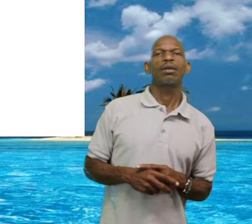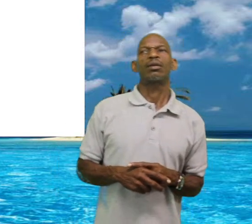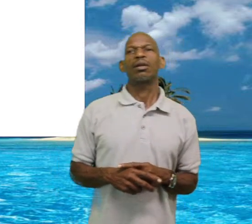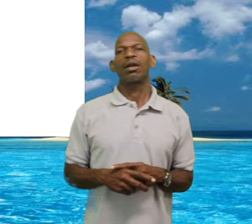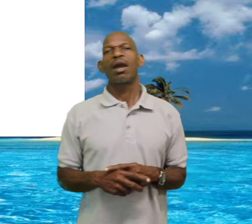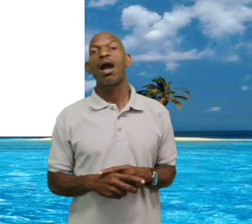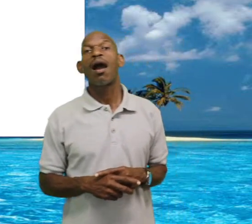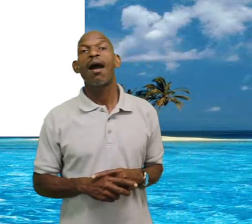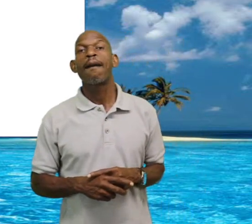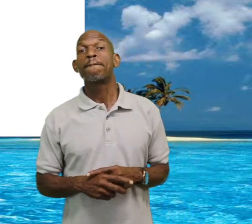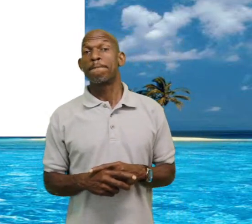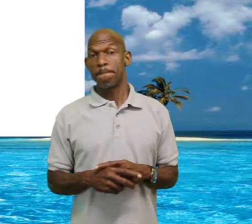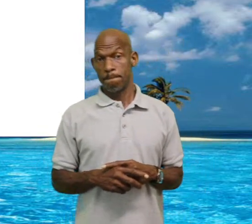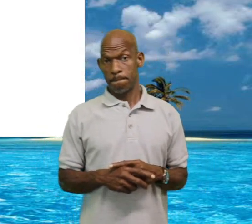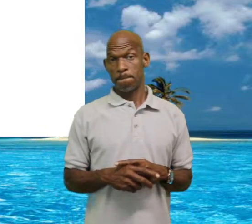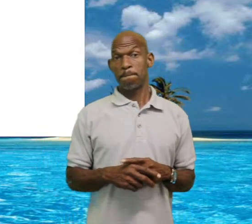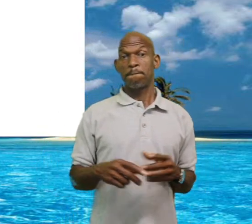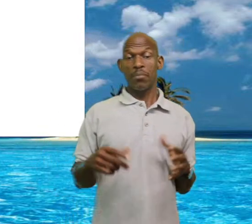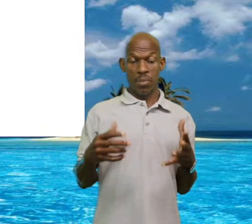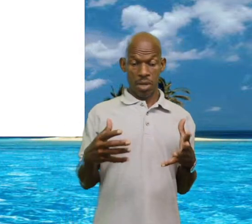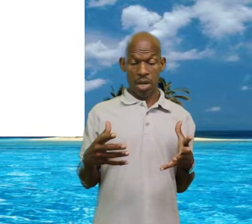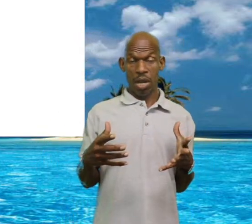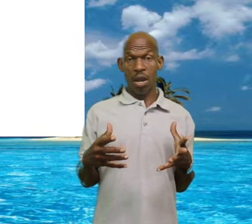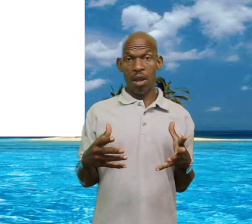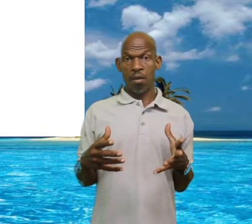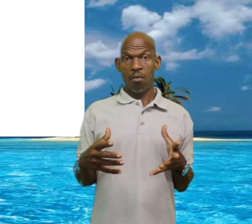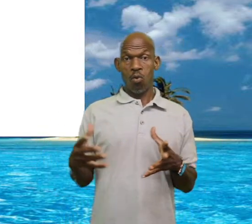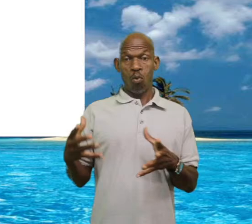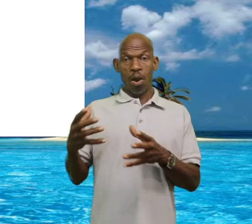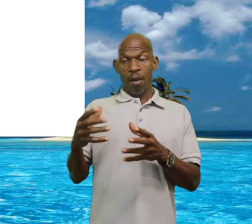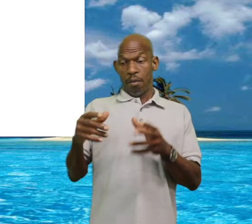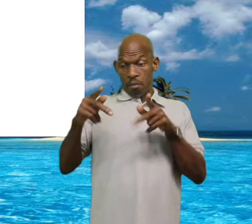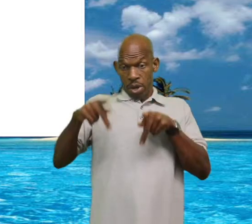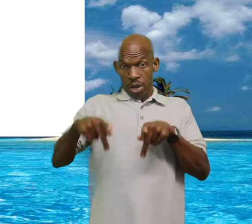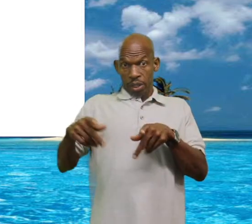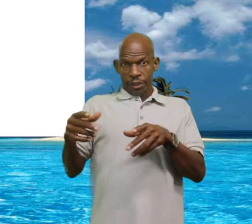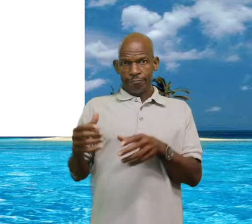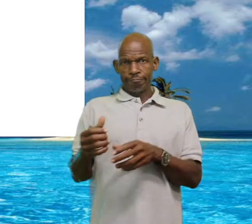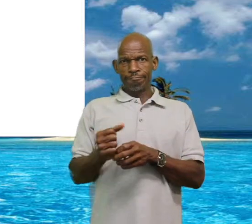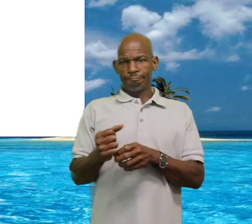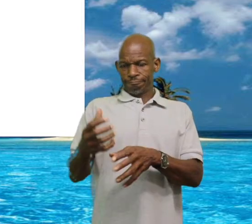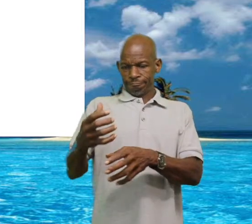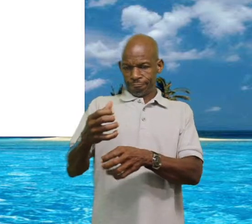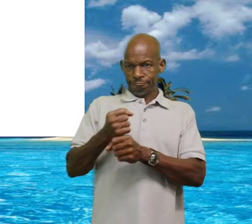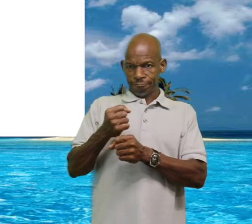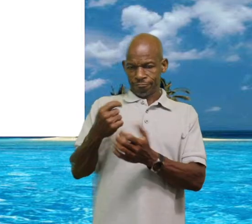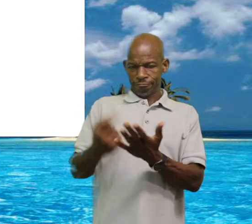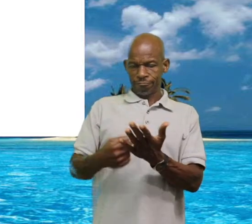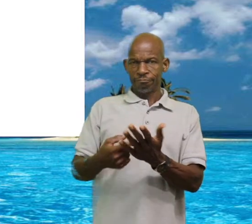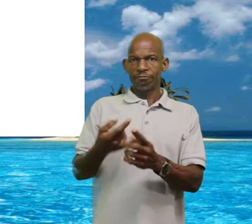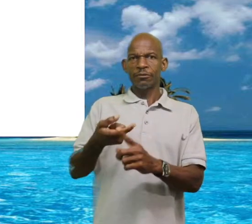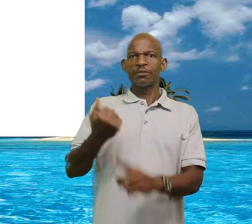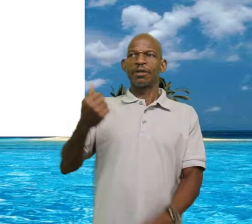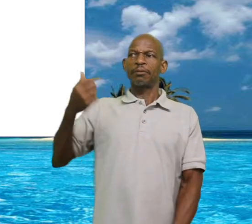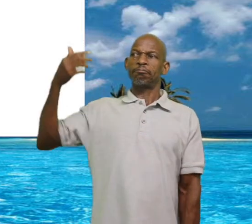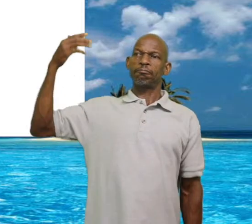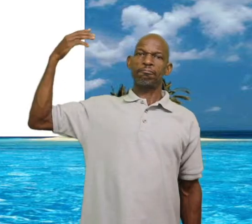of a person who inherits or gets something based on a family